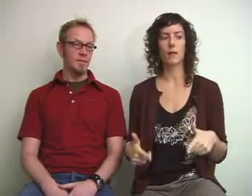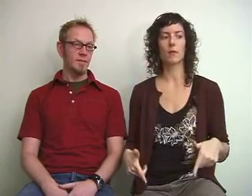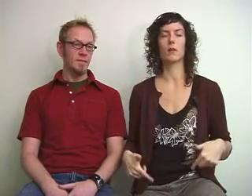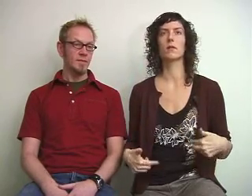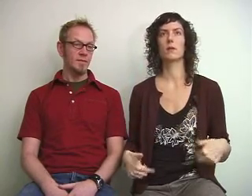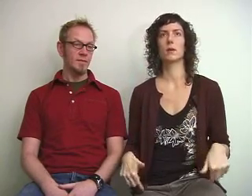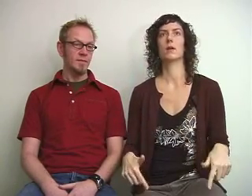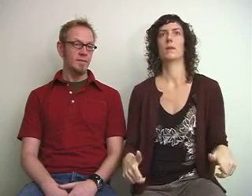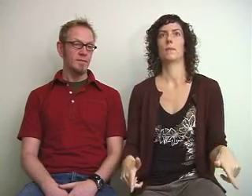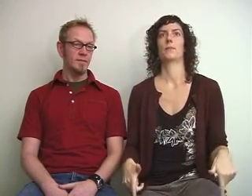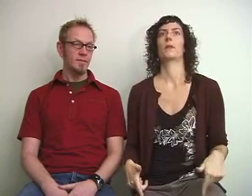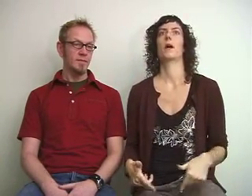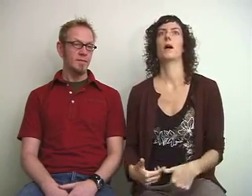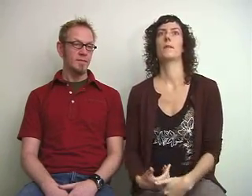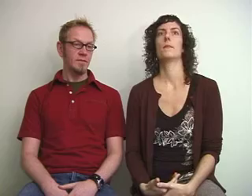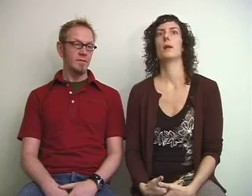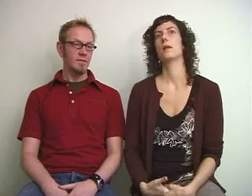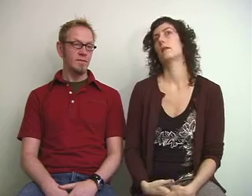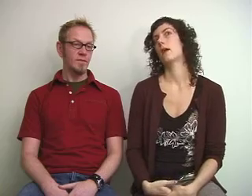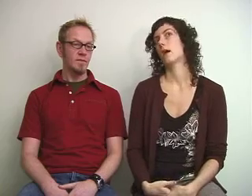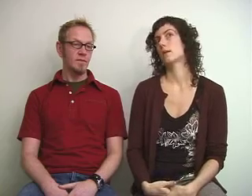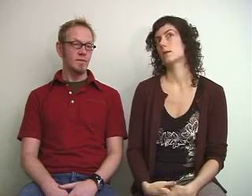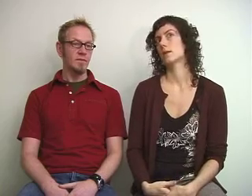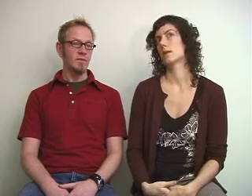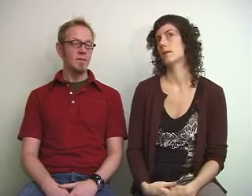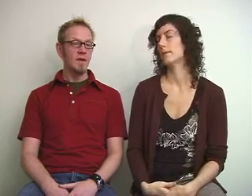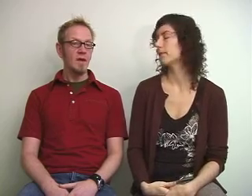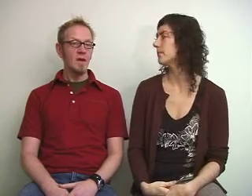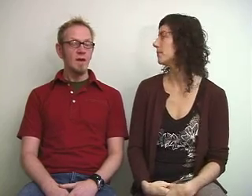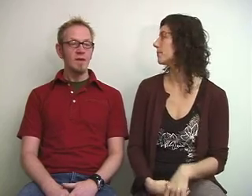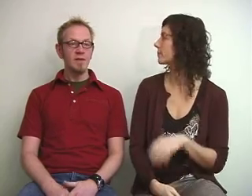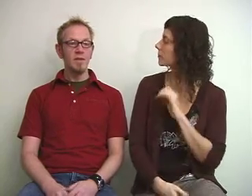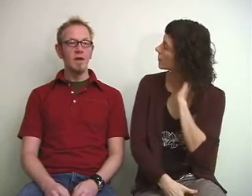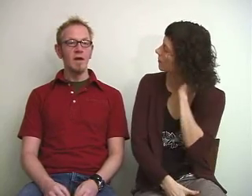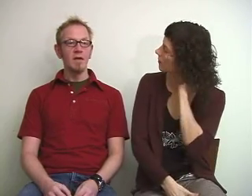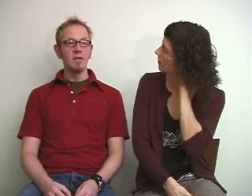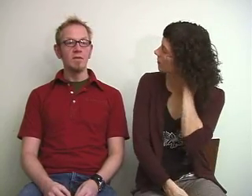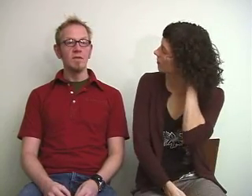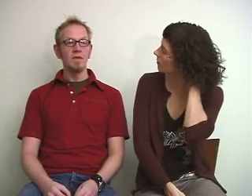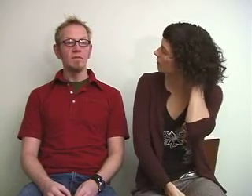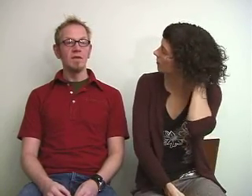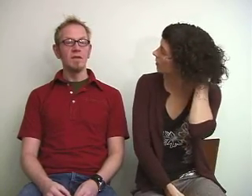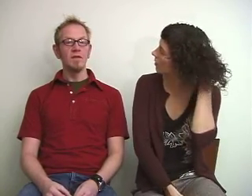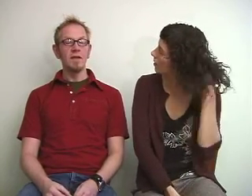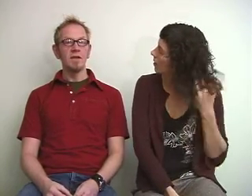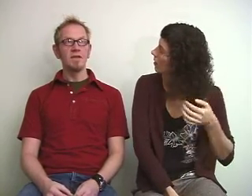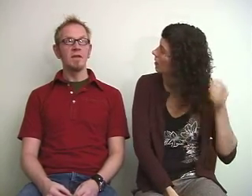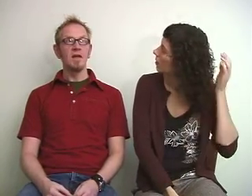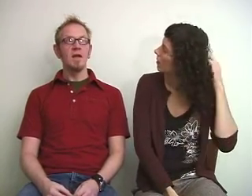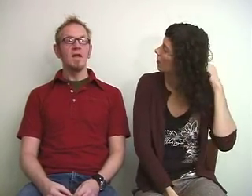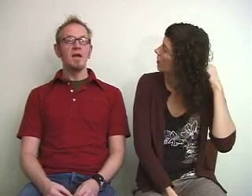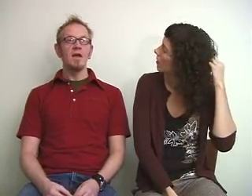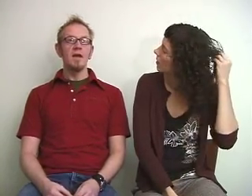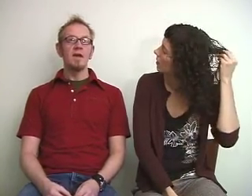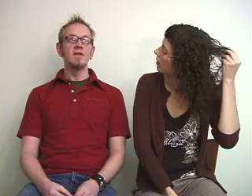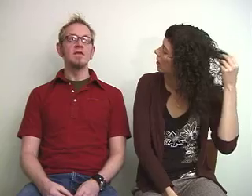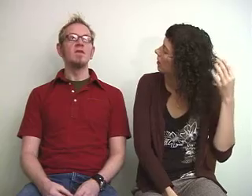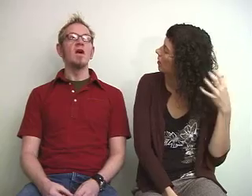level in the dance. Mm-hmm. Something I also really believe in is to